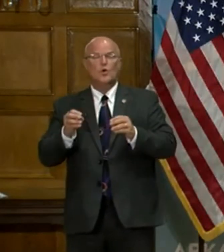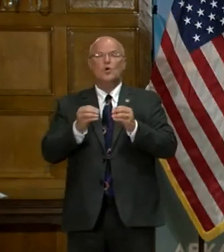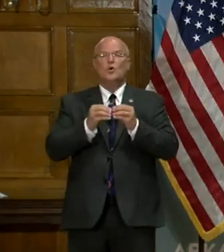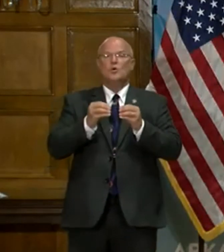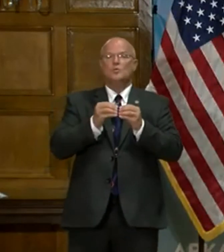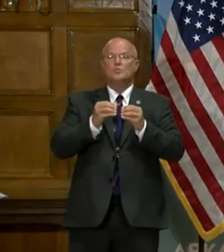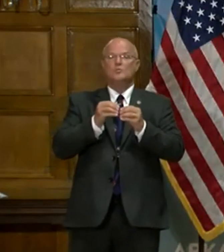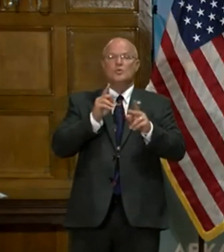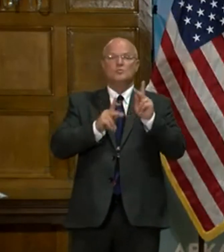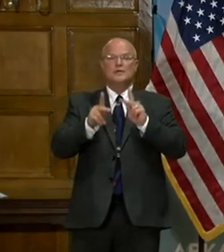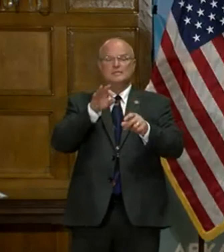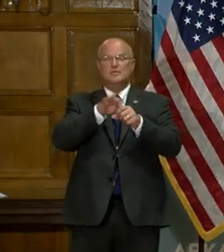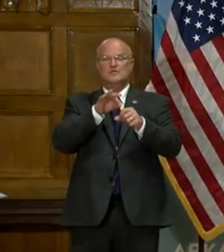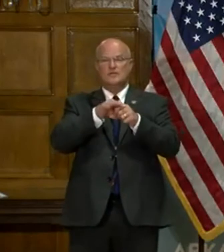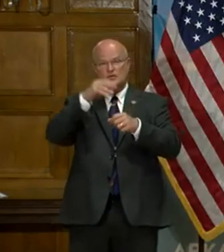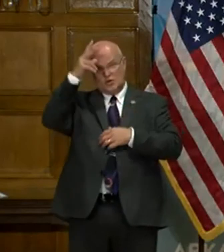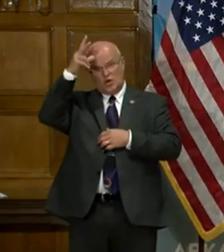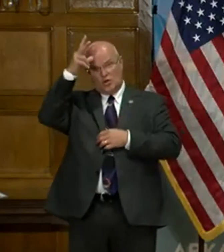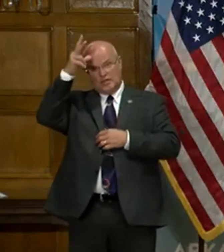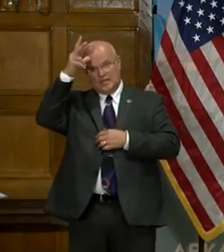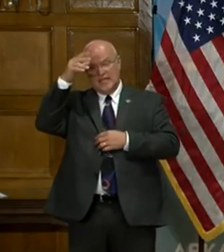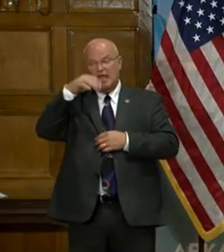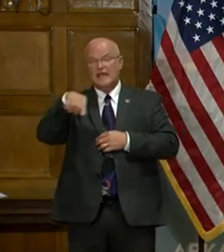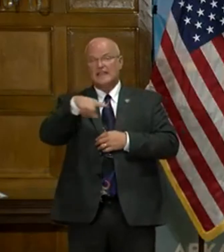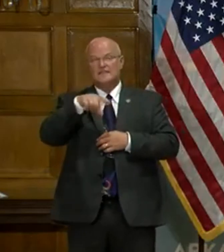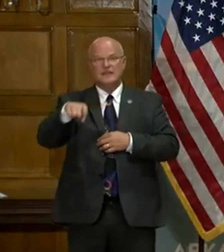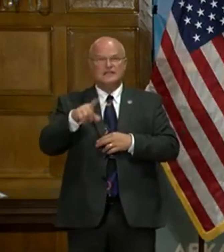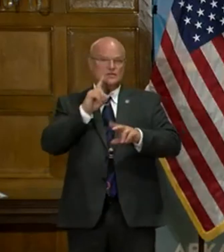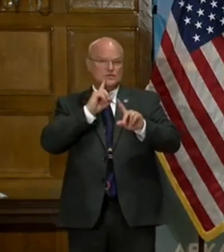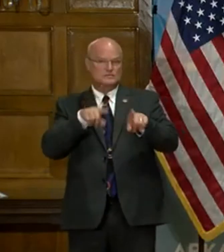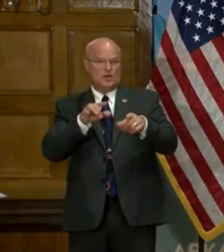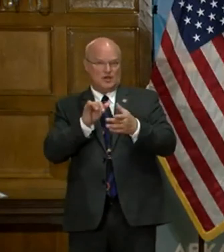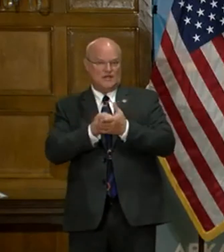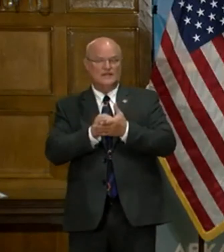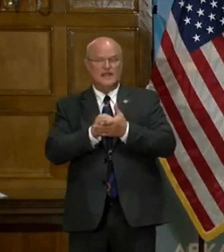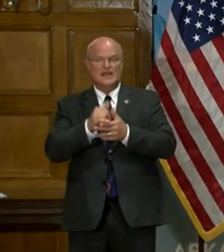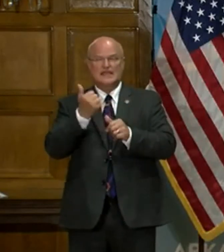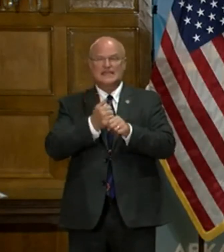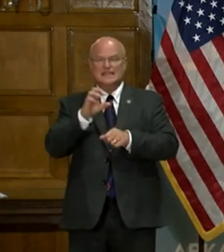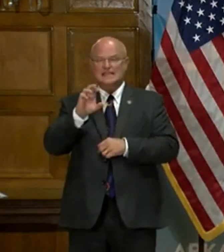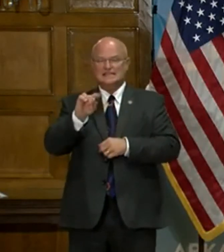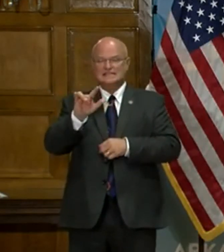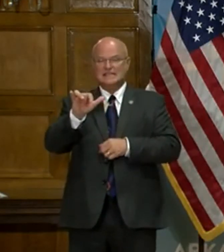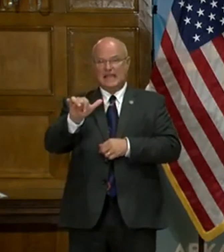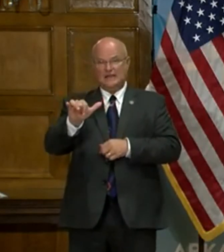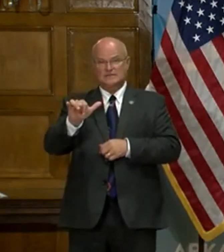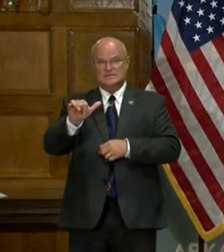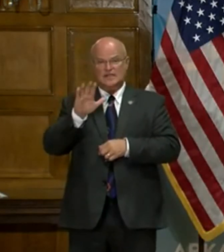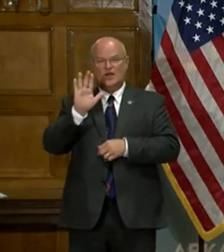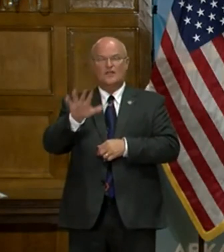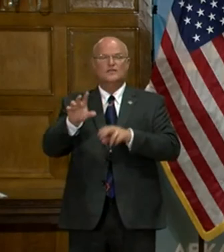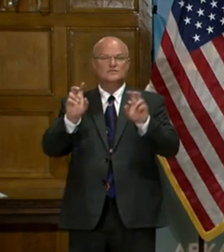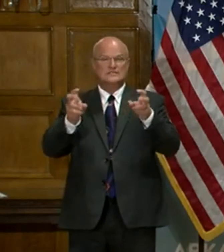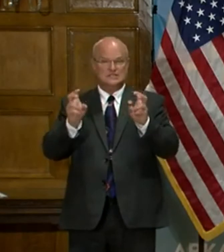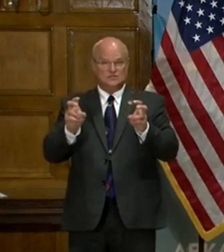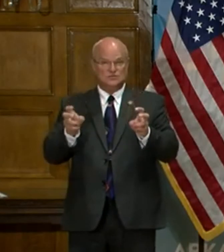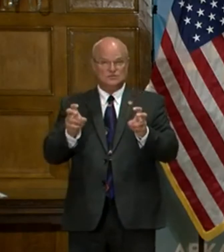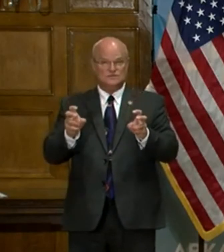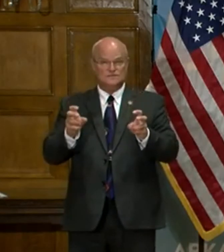more voting, early voting. And they've got to respond to that, each county, on those